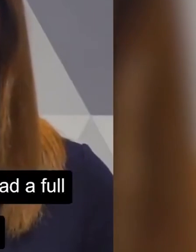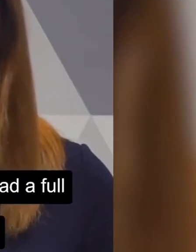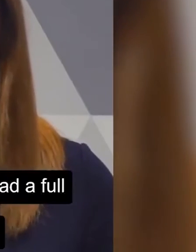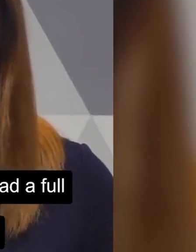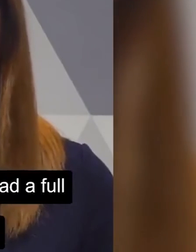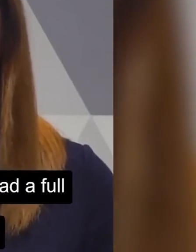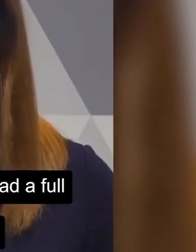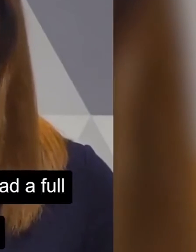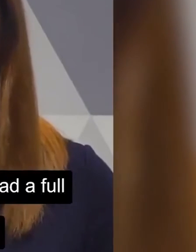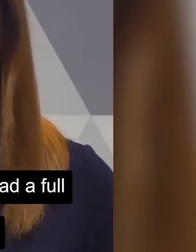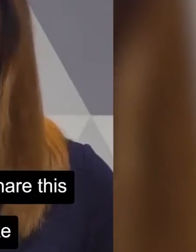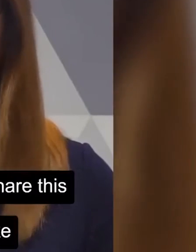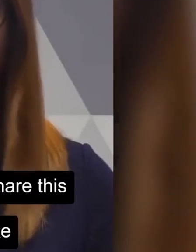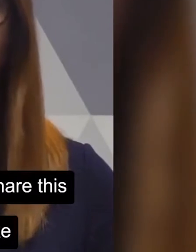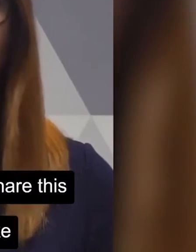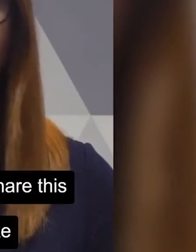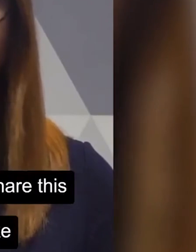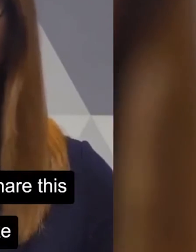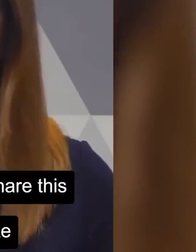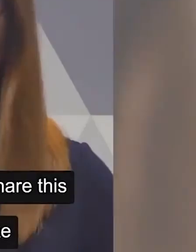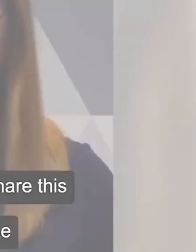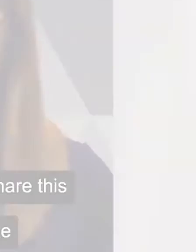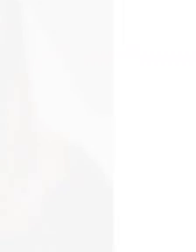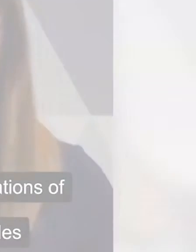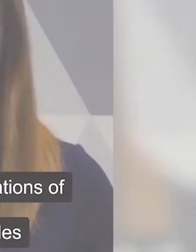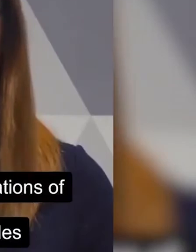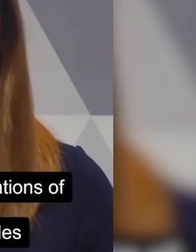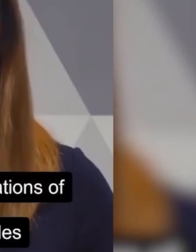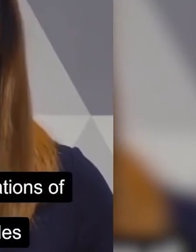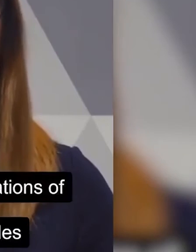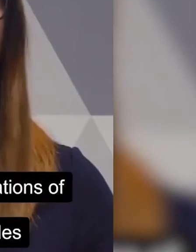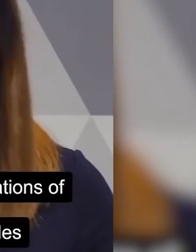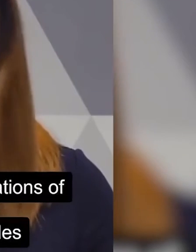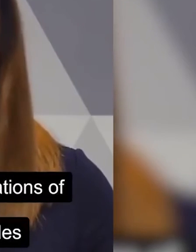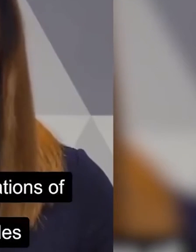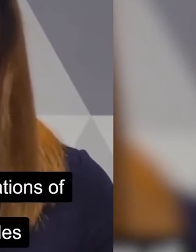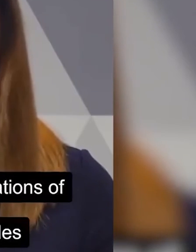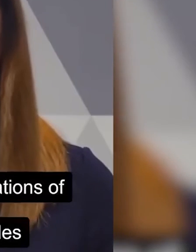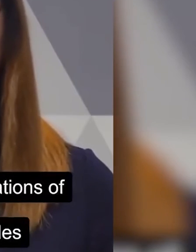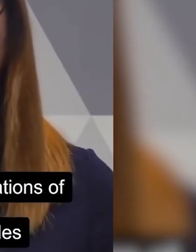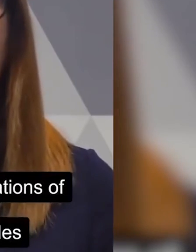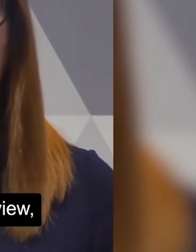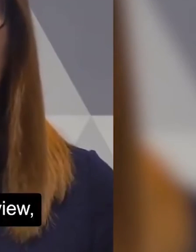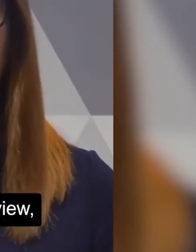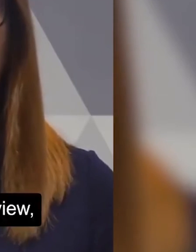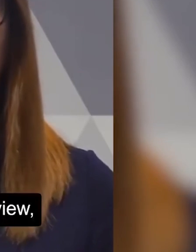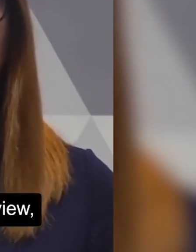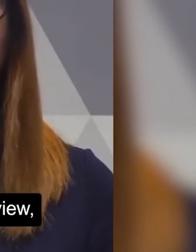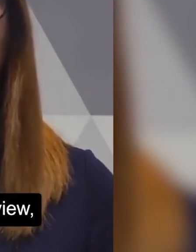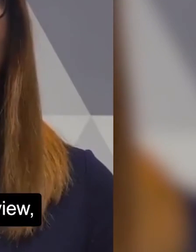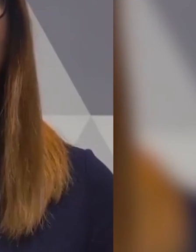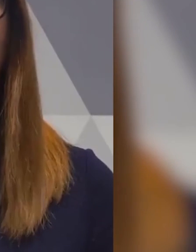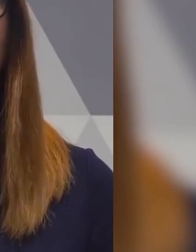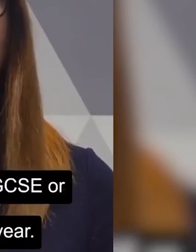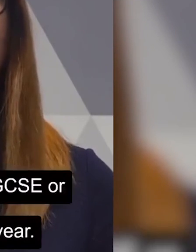Kirsty Williams has said that it is vital that young people, parents, adults and the workforce feel confident that all measures are being taken